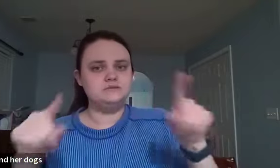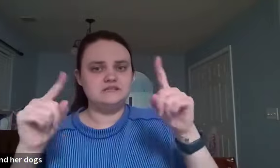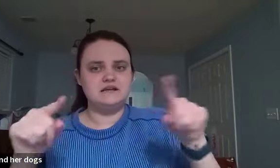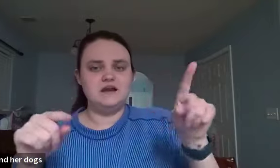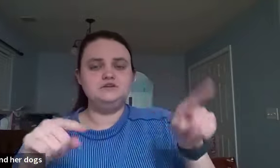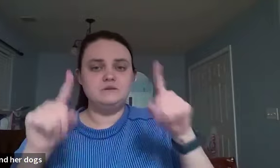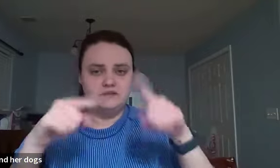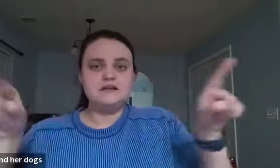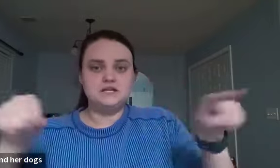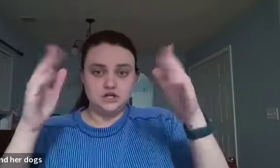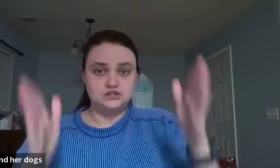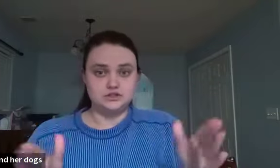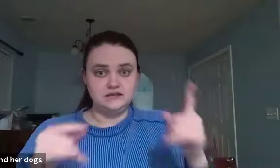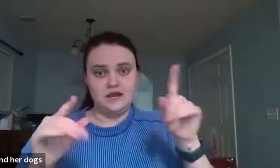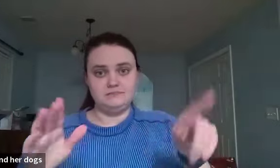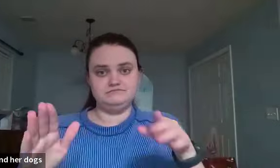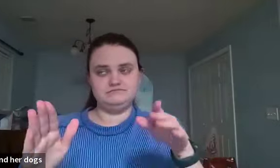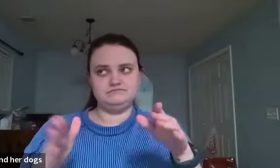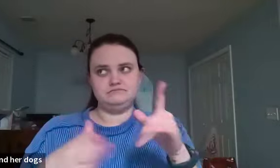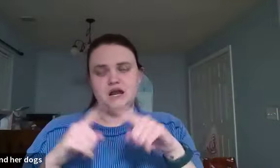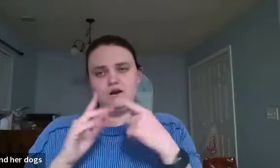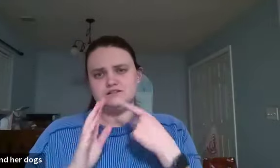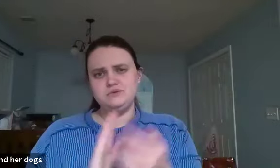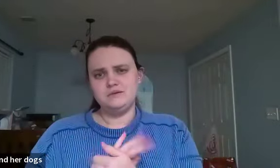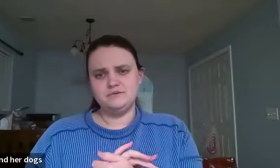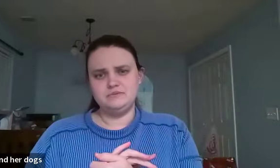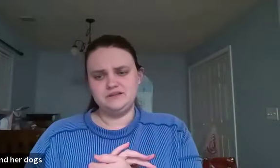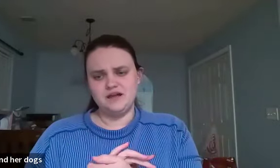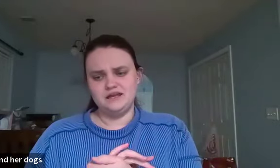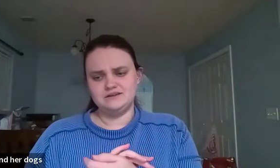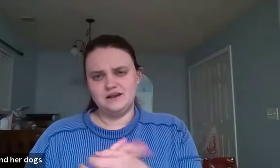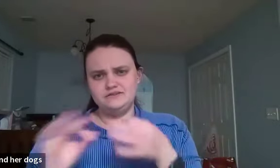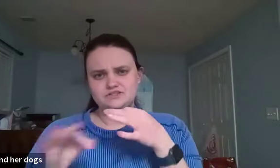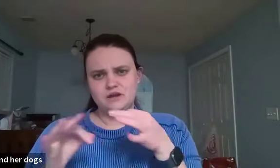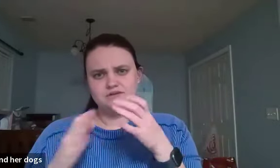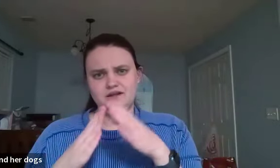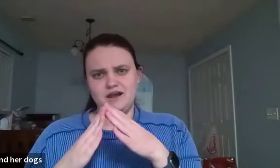was like kind. You can be like conductor, like I, but I'd also probably would be like kind of describing like